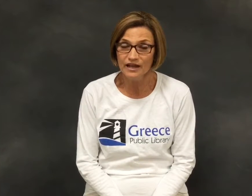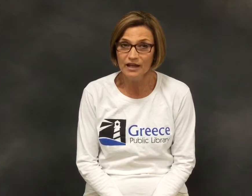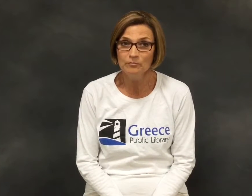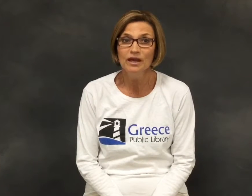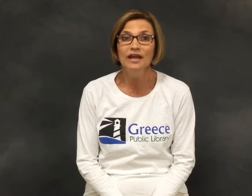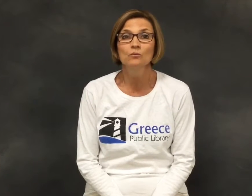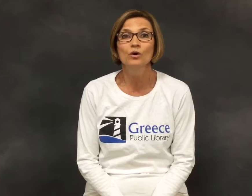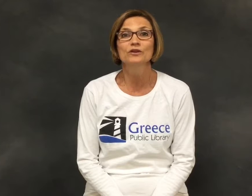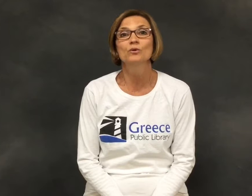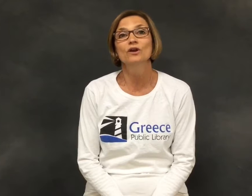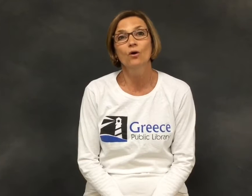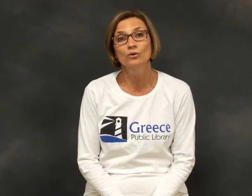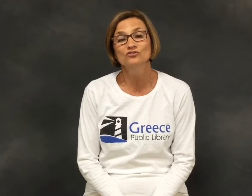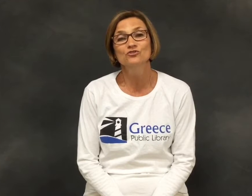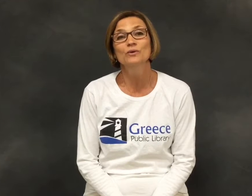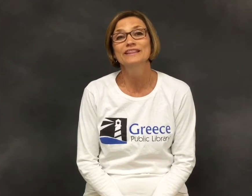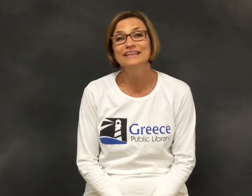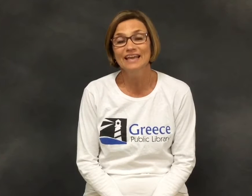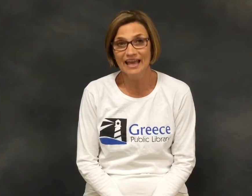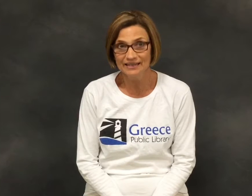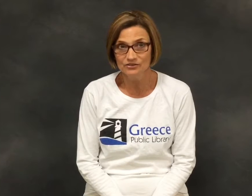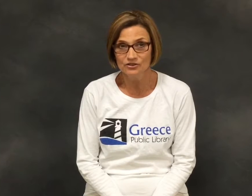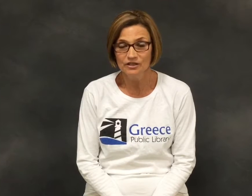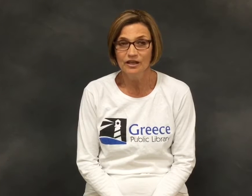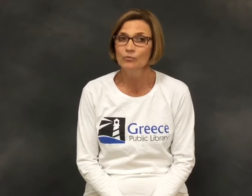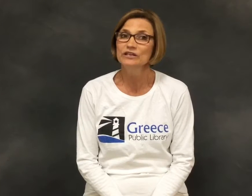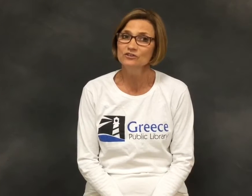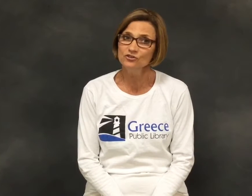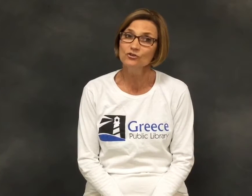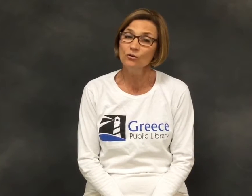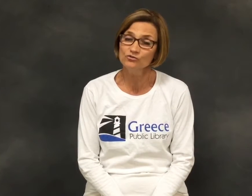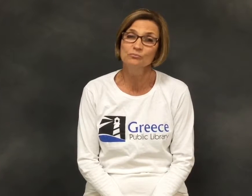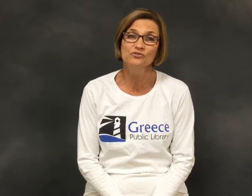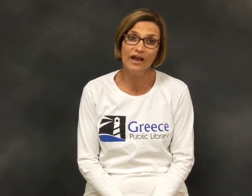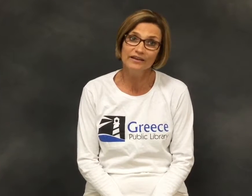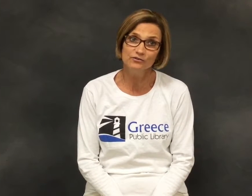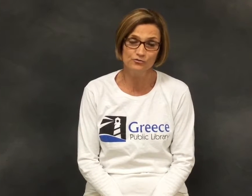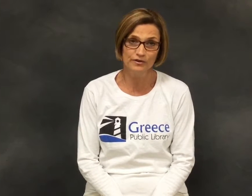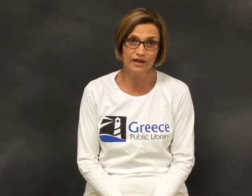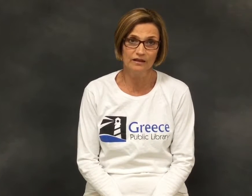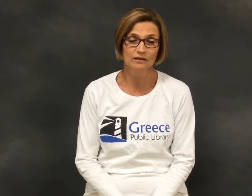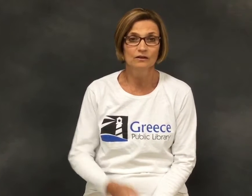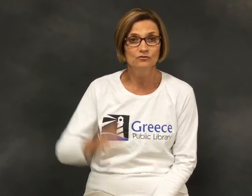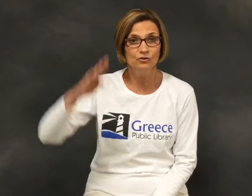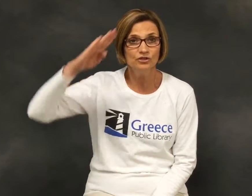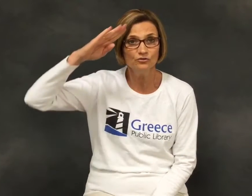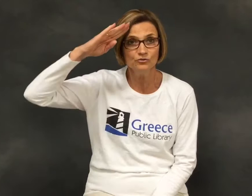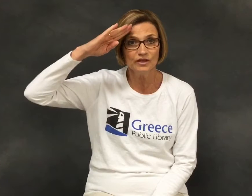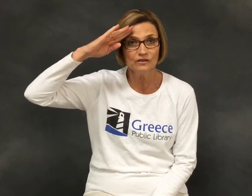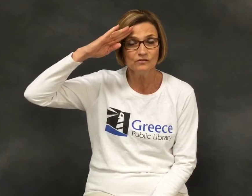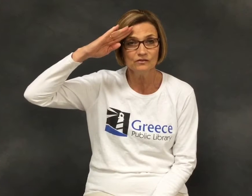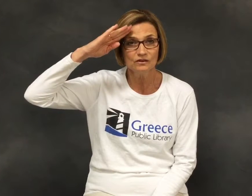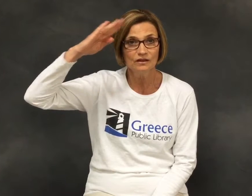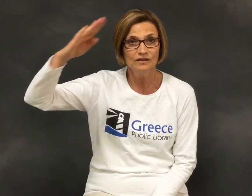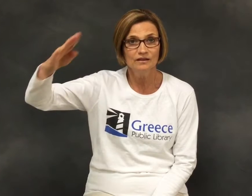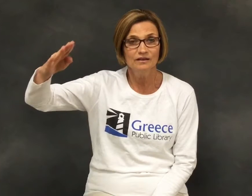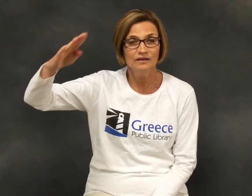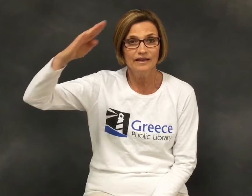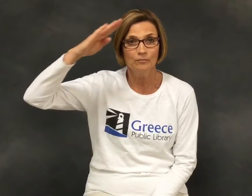time and one that we always do at the end. And we need to know some signs for that. So can you do this? That